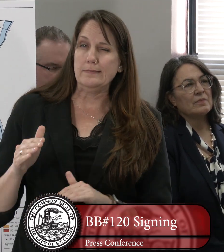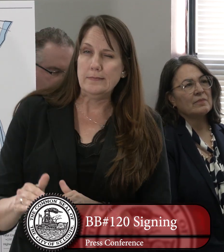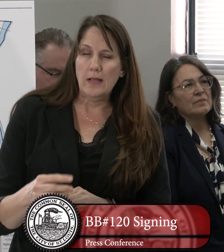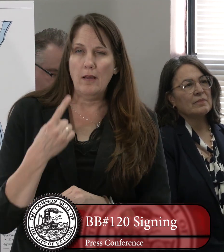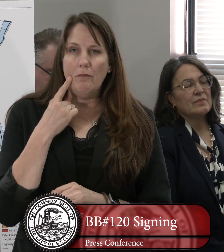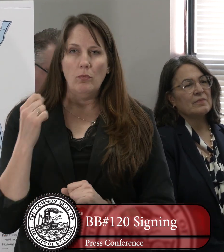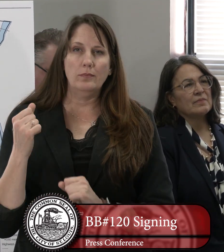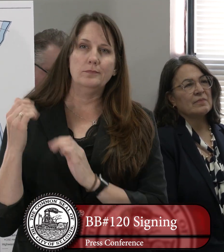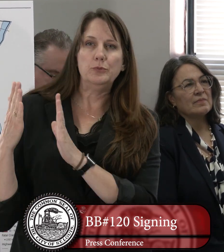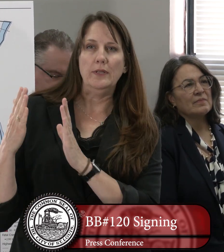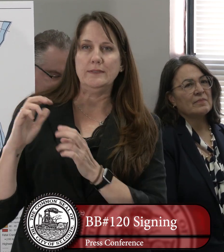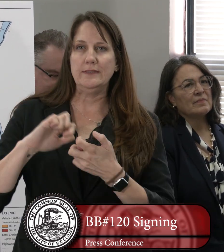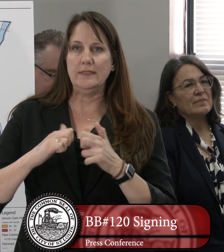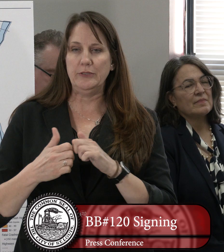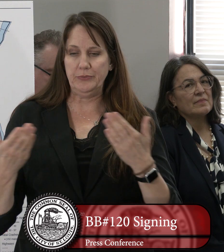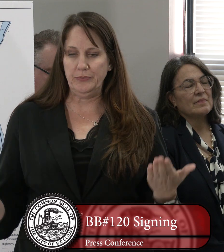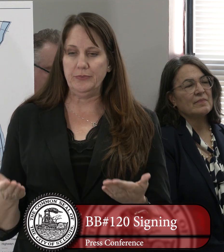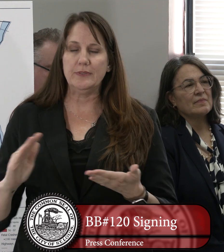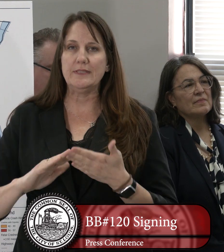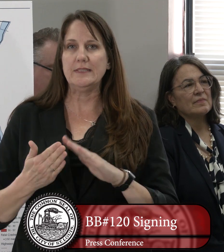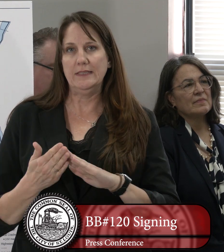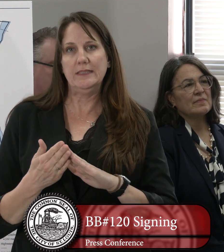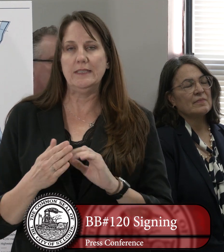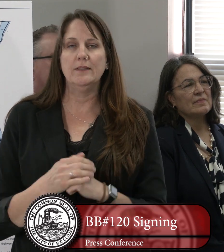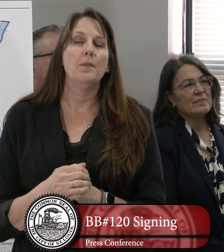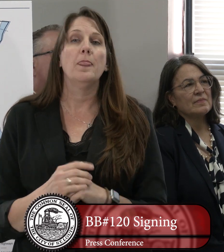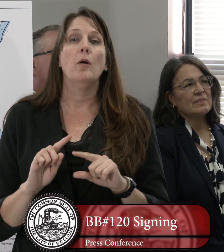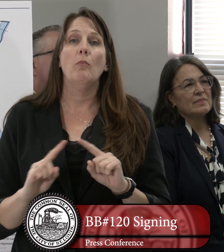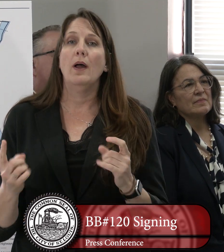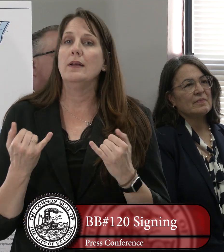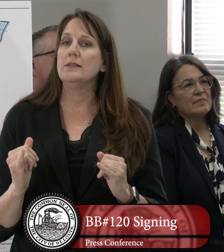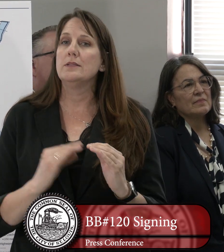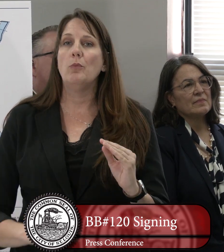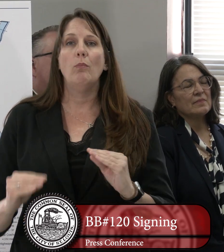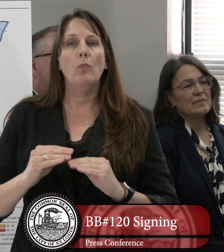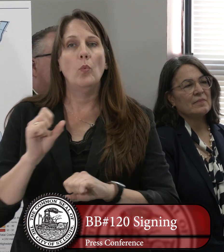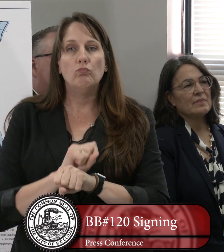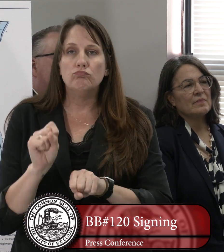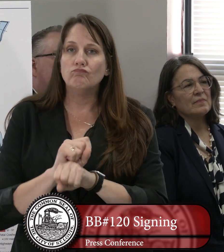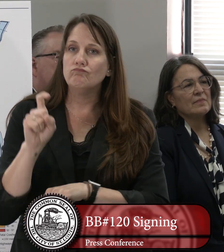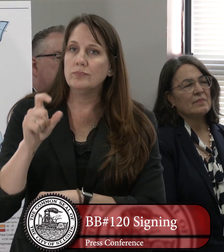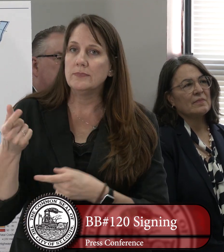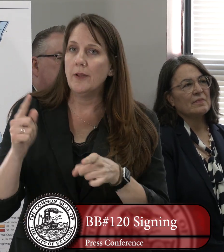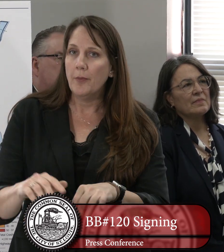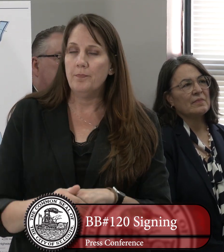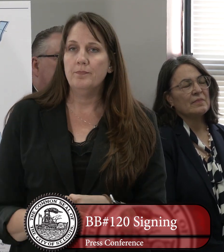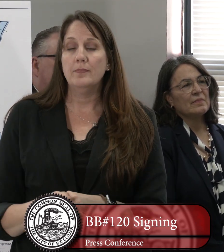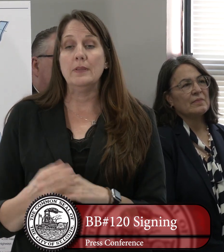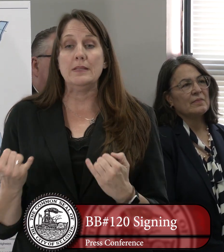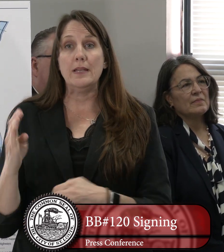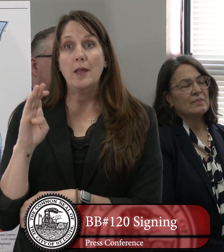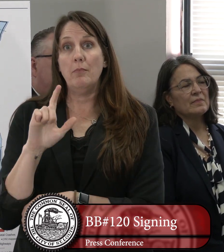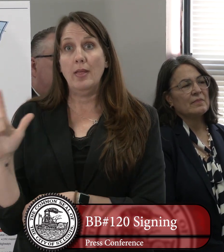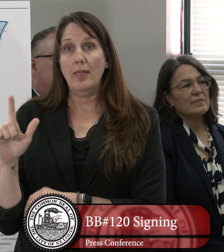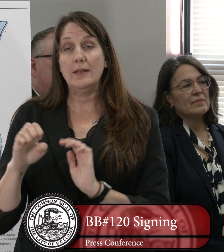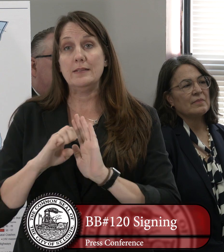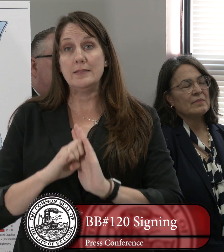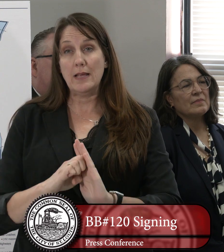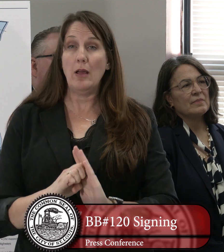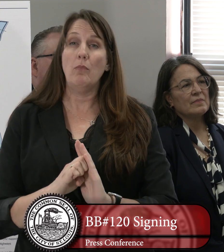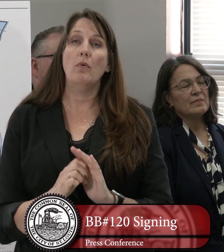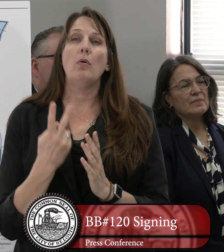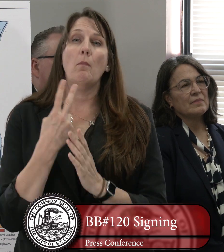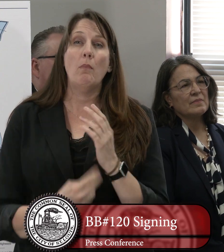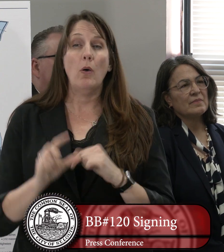traffic violence in our city, but there's much more that we have to do. This bill today is an example of both residents and